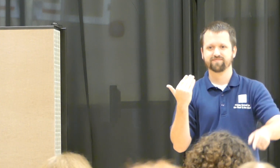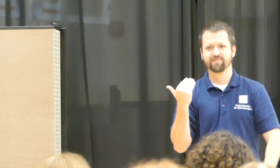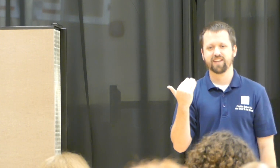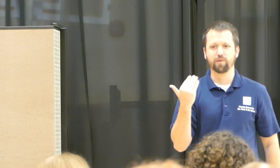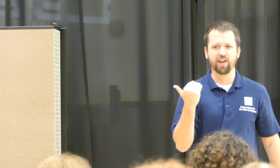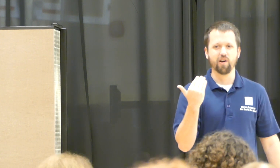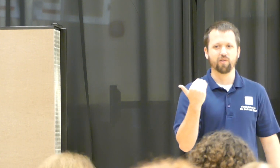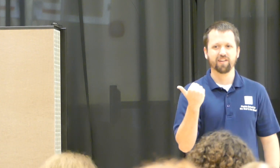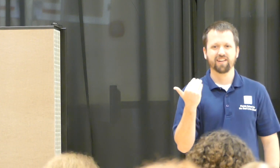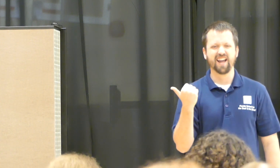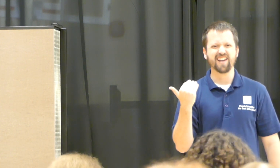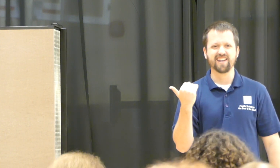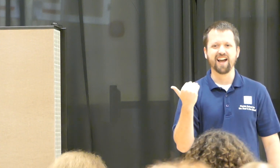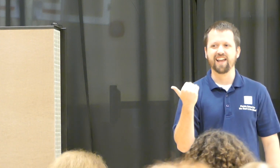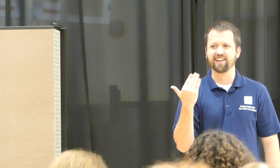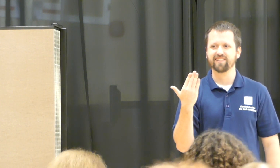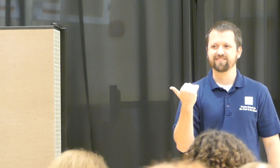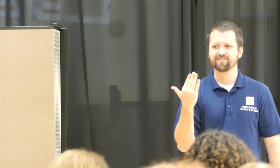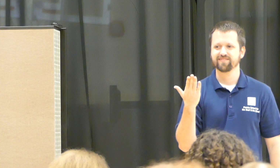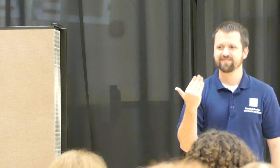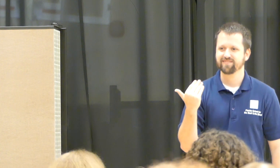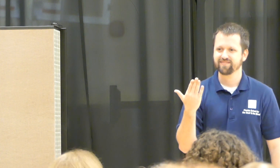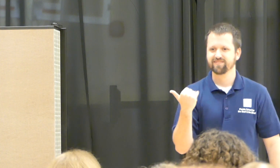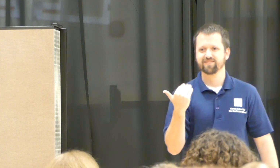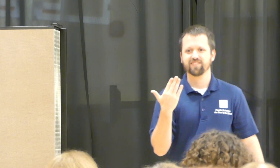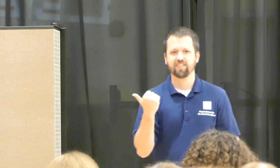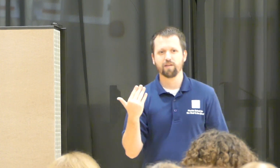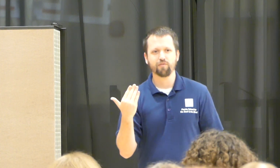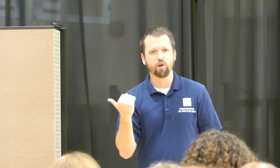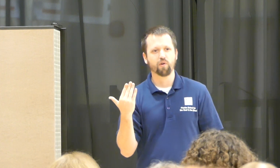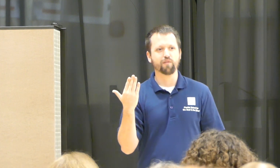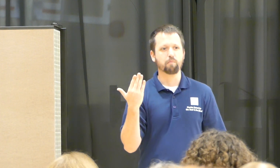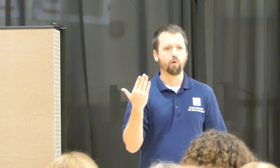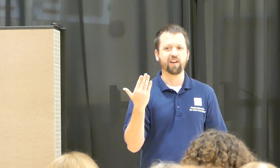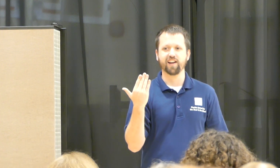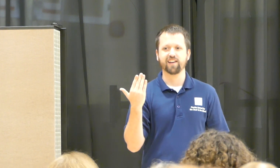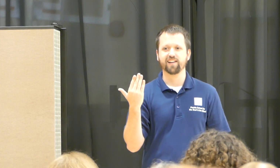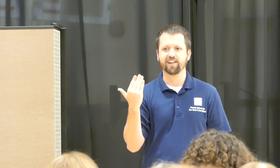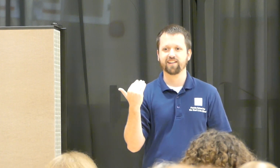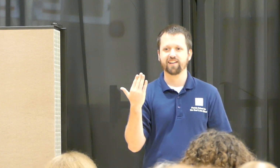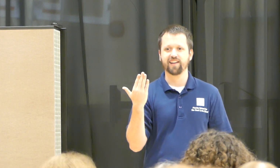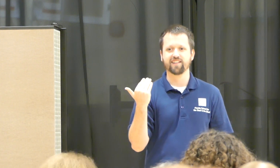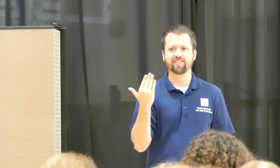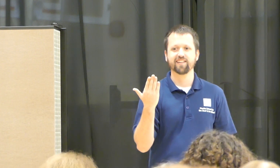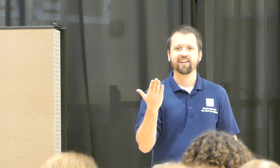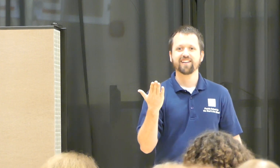There we go. 99. Some of y'all weren't even born in 99.